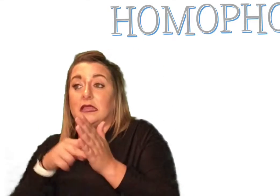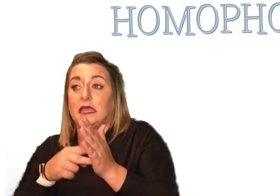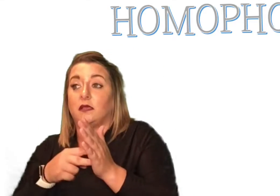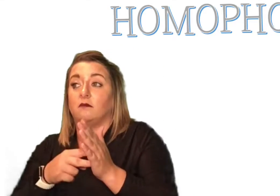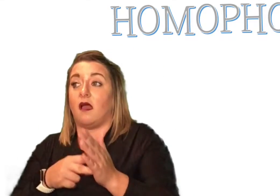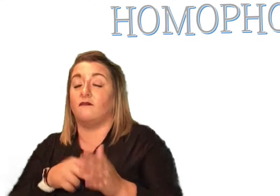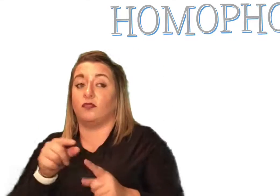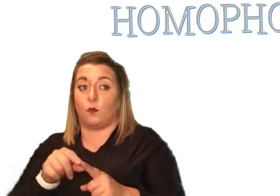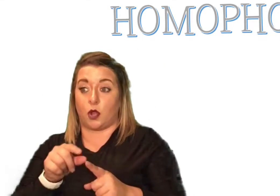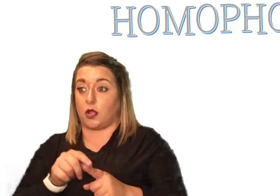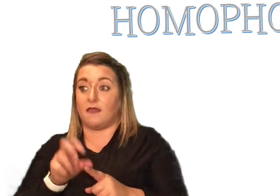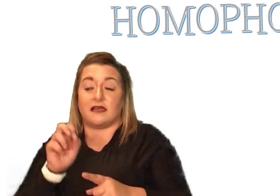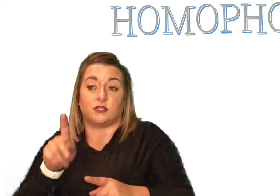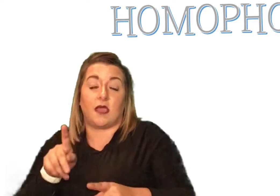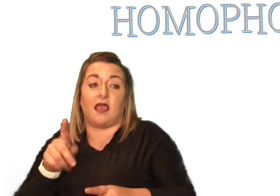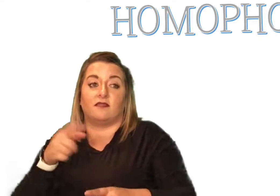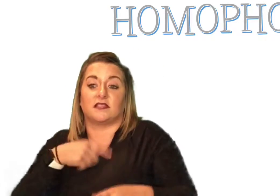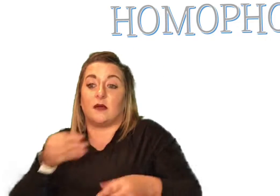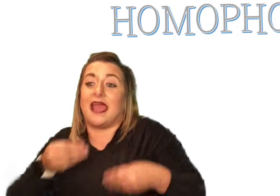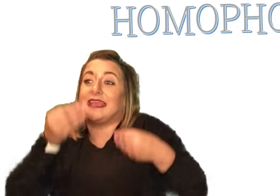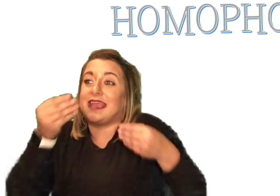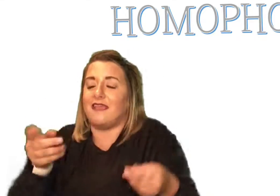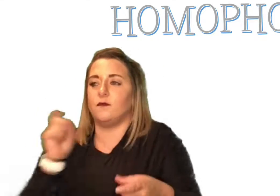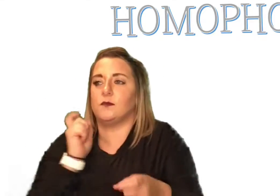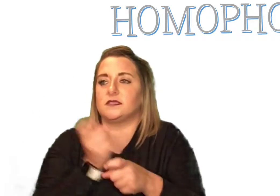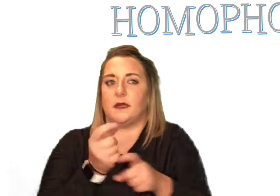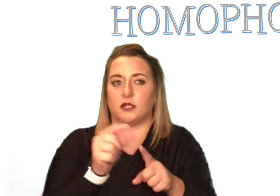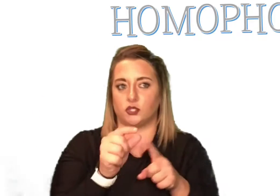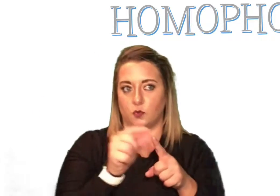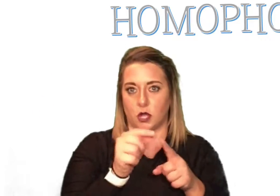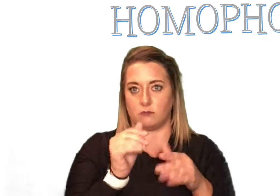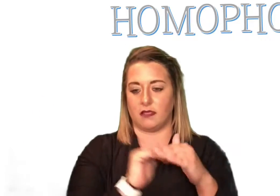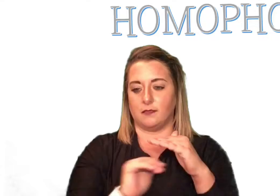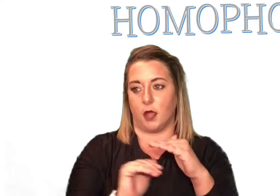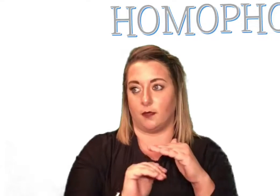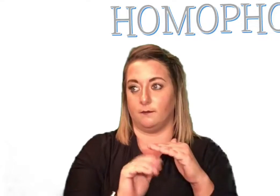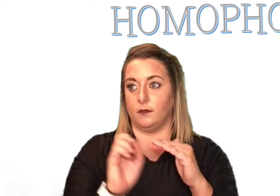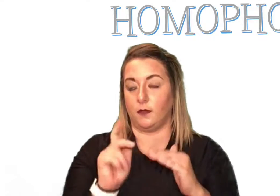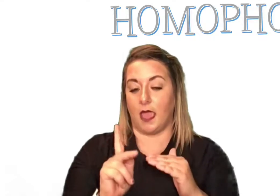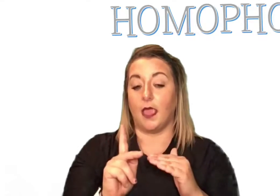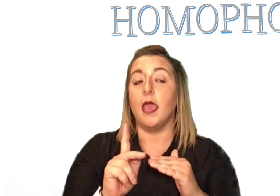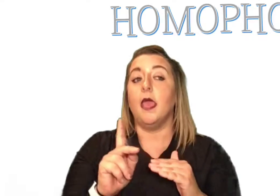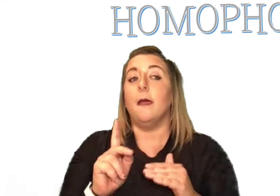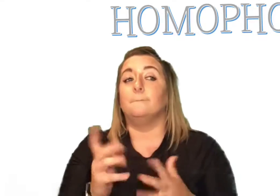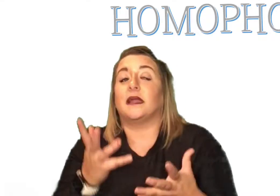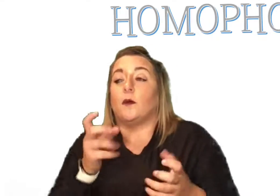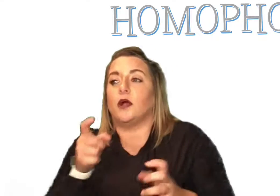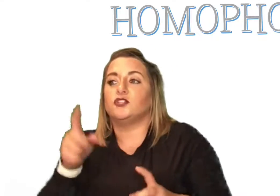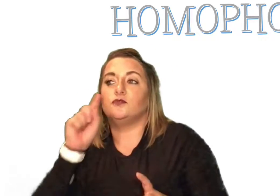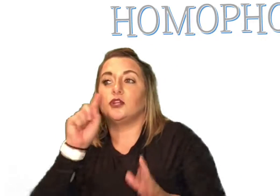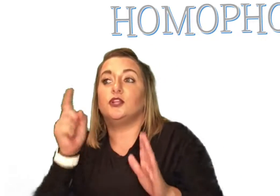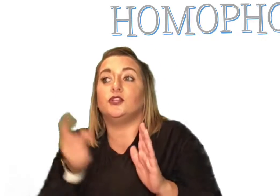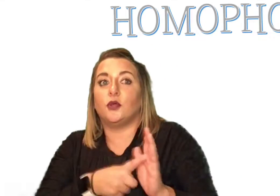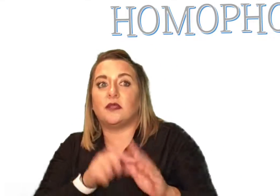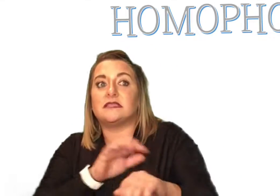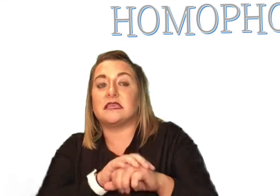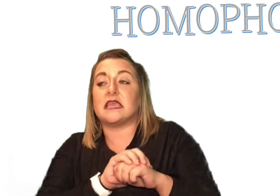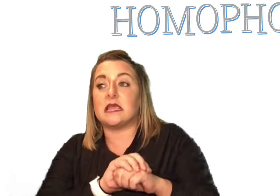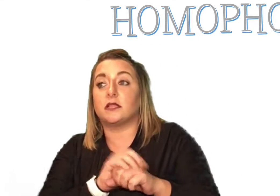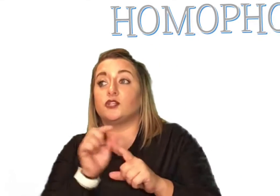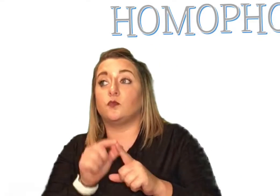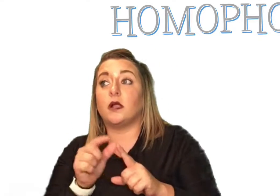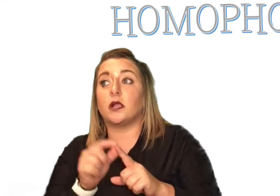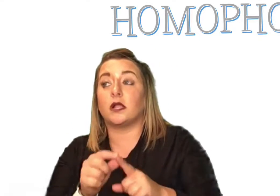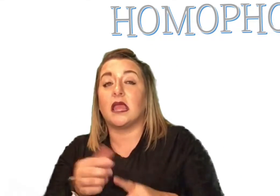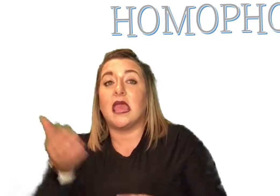understand the meaning of the word, and that's okay. That's why I gave you the Spanish word at the bottom, okay? But I want you to notice